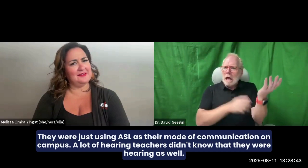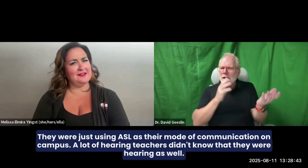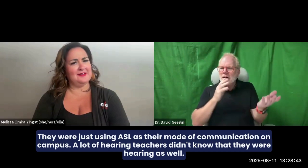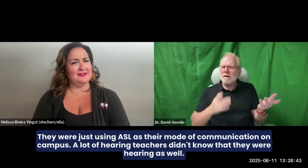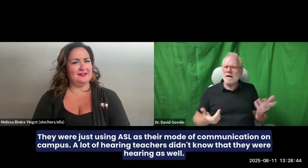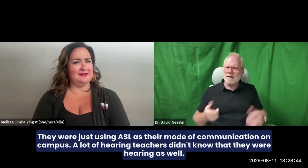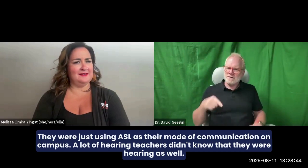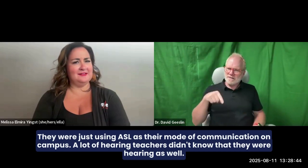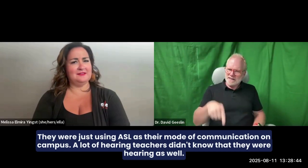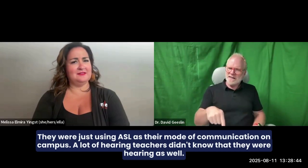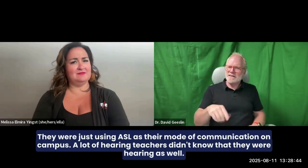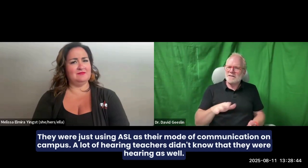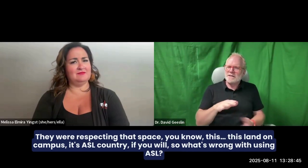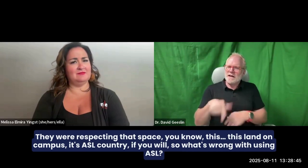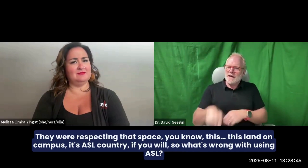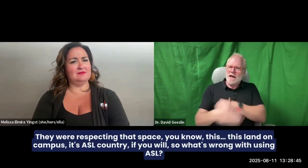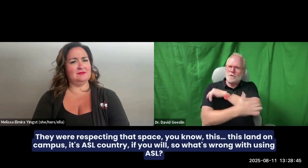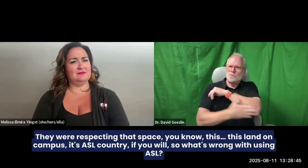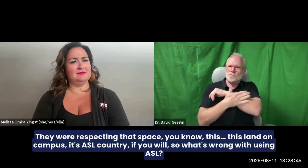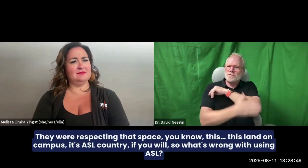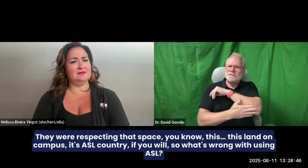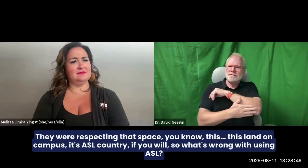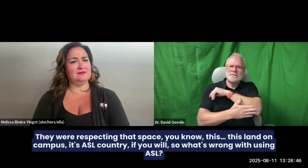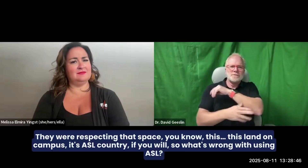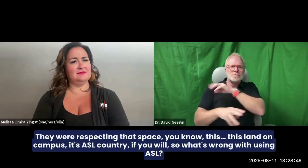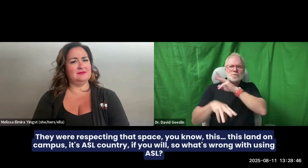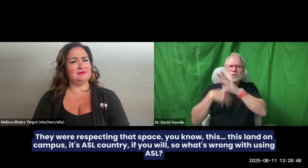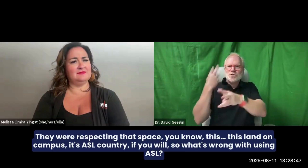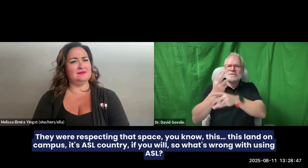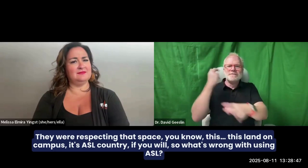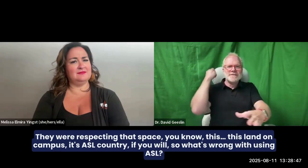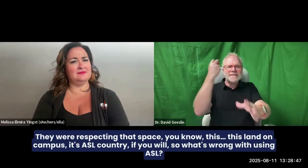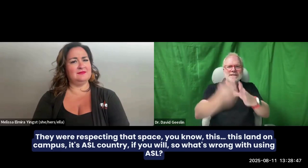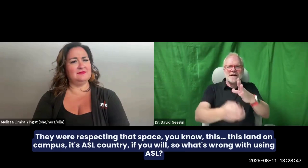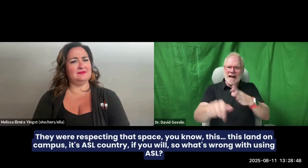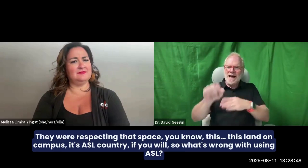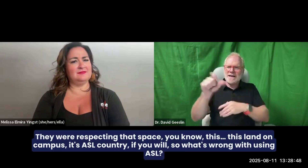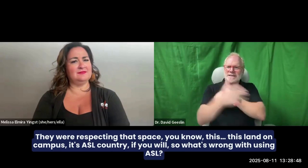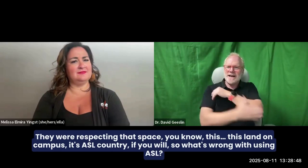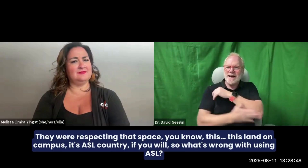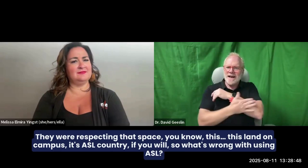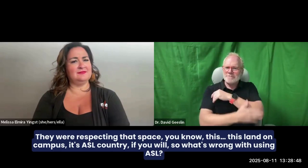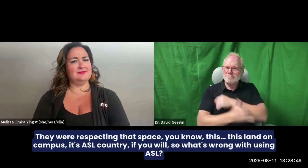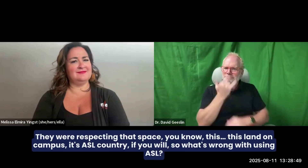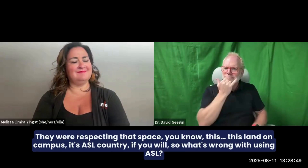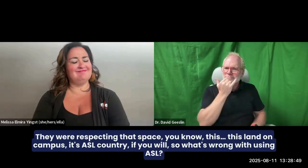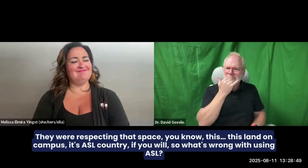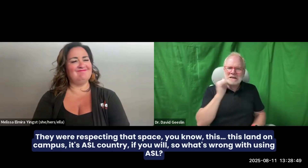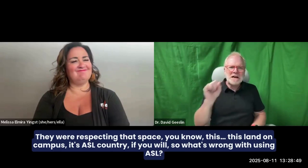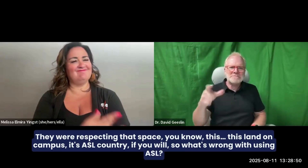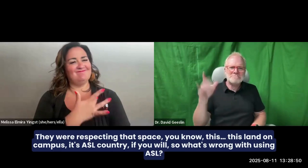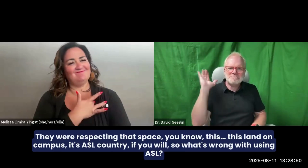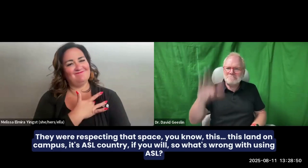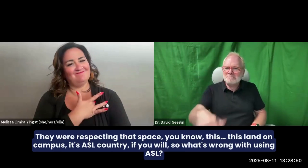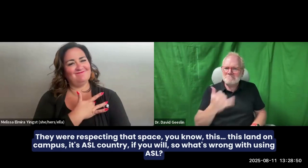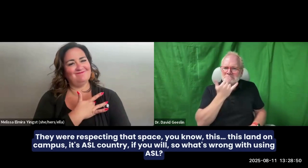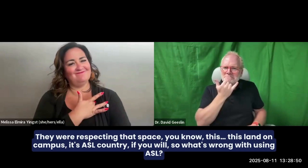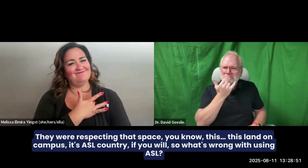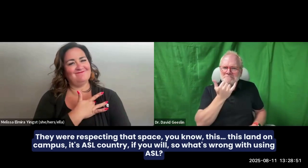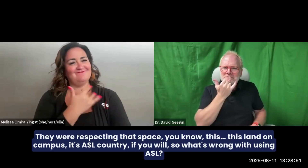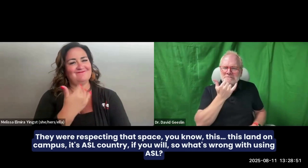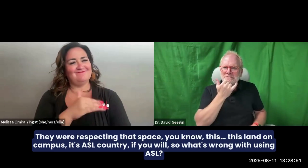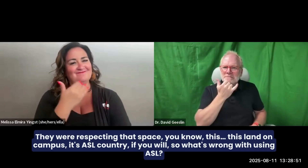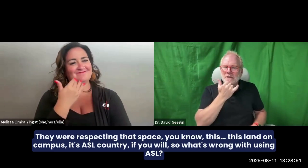didn't know that they were hearing as well. They were respecting that space. This land on campus, it's